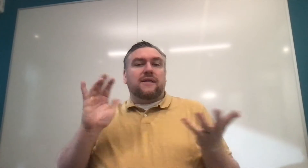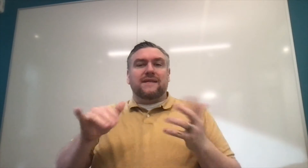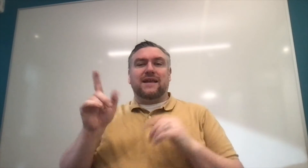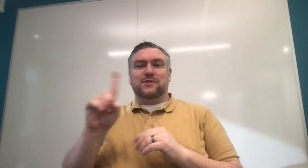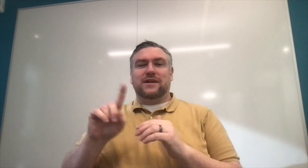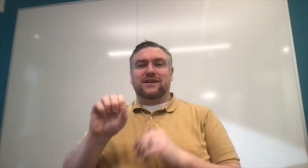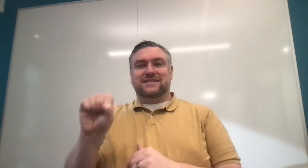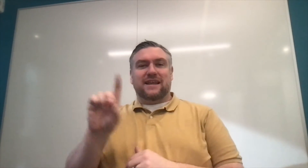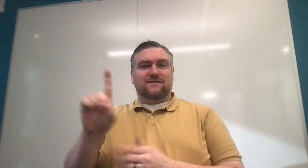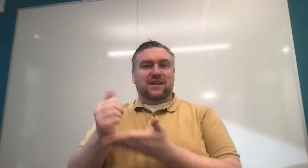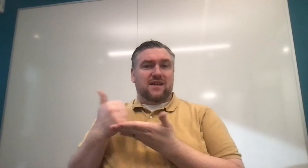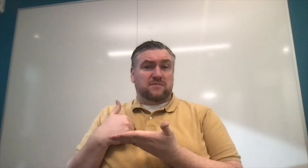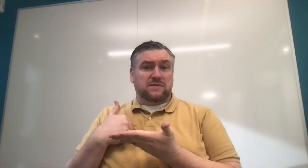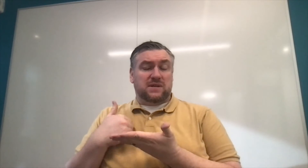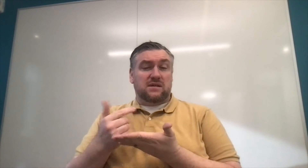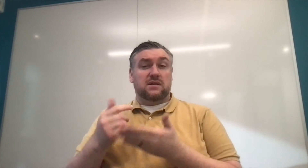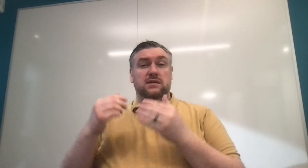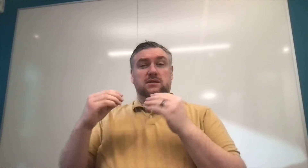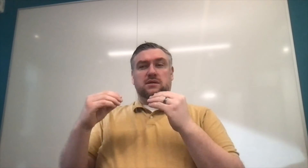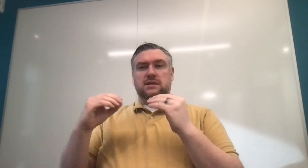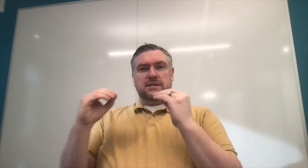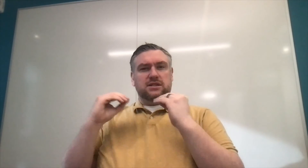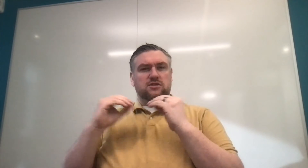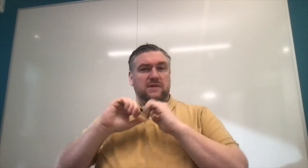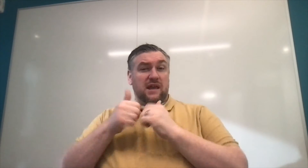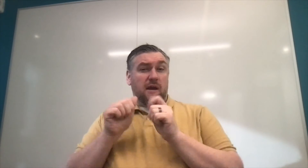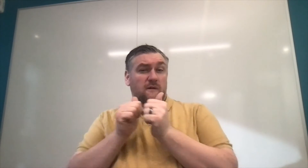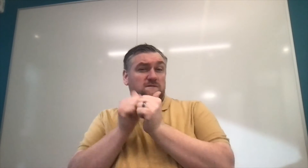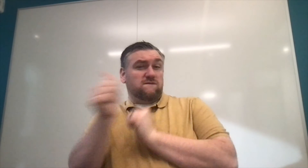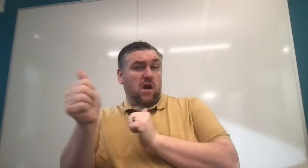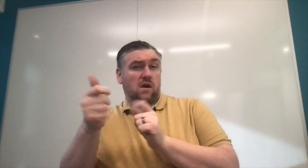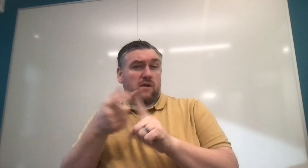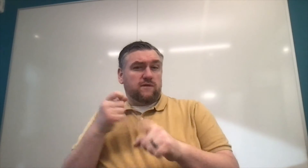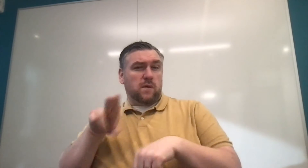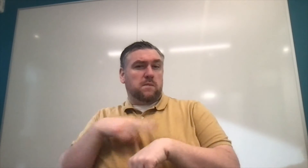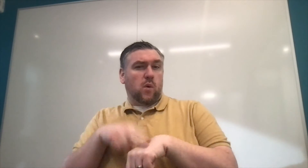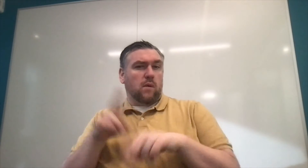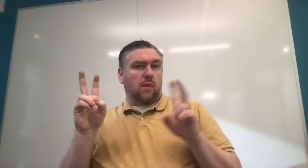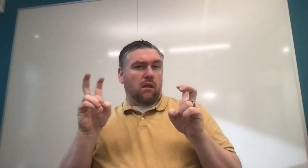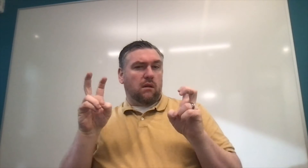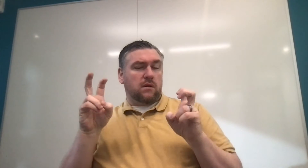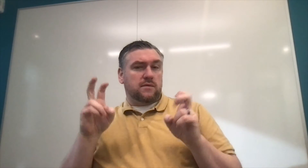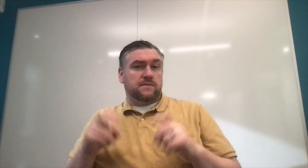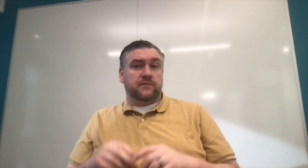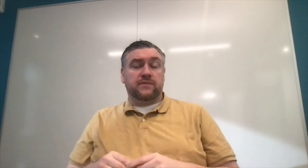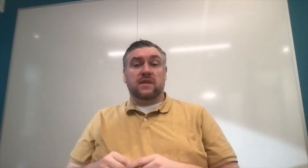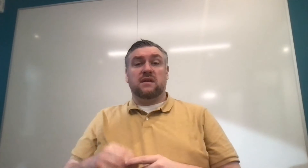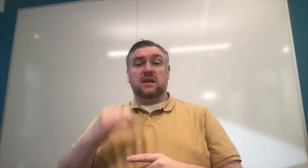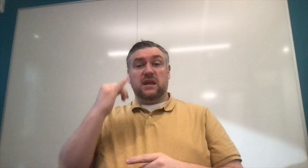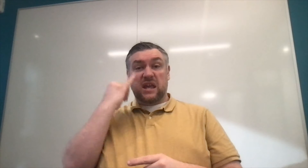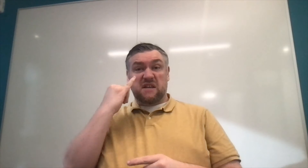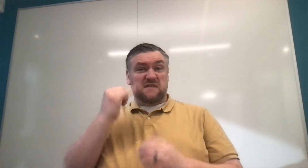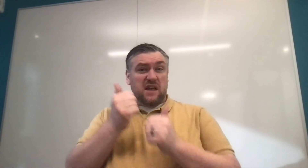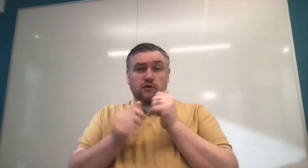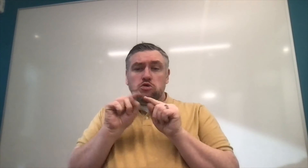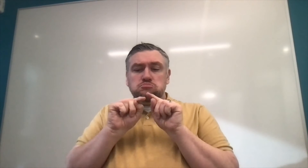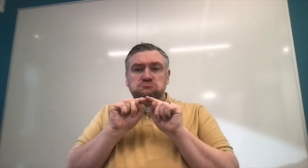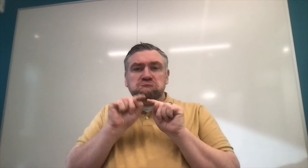out? That's where standard deviation helps us. It teaches us how far away someone is from the